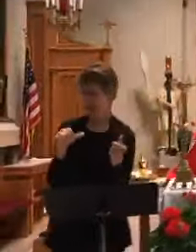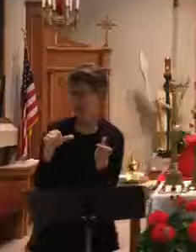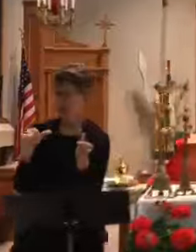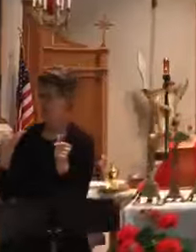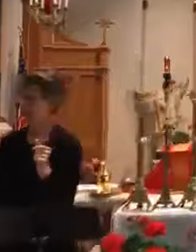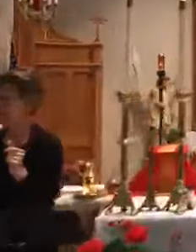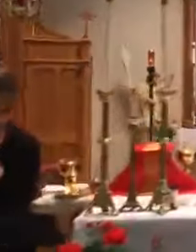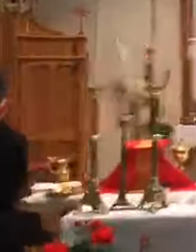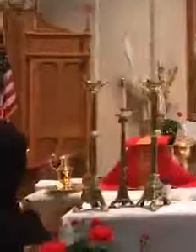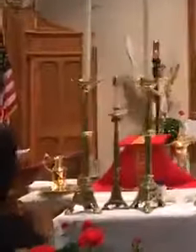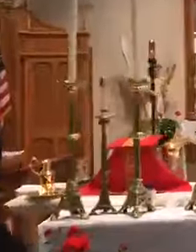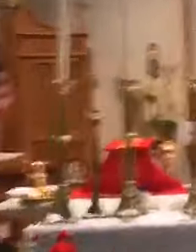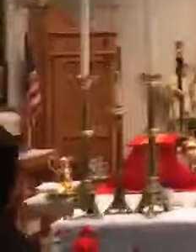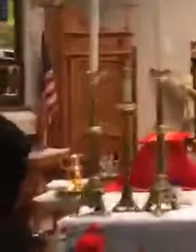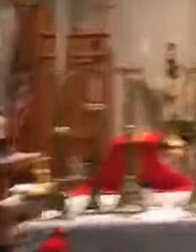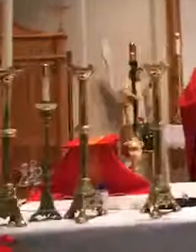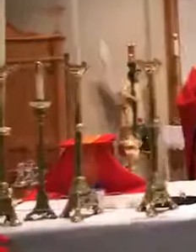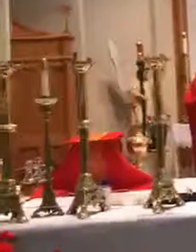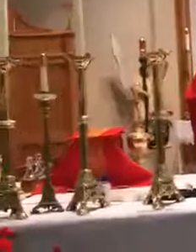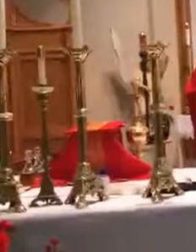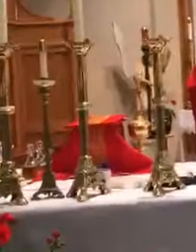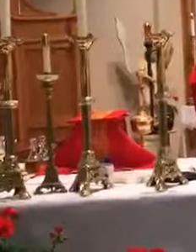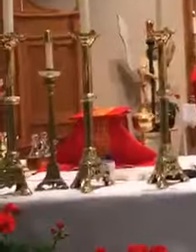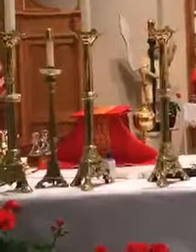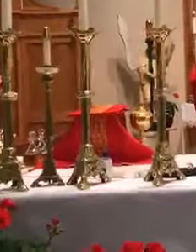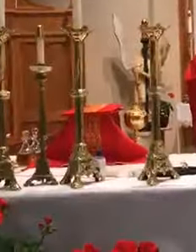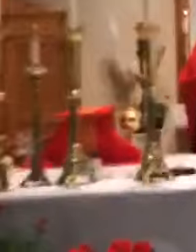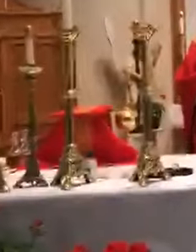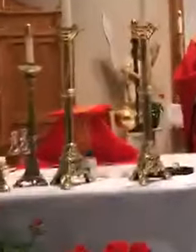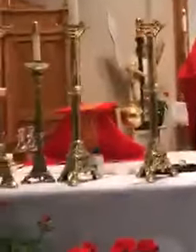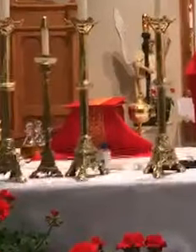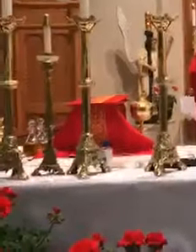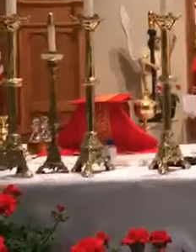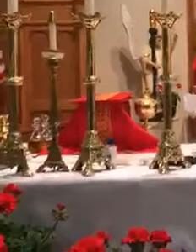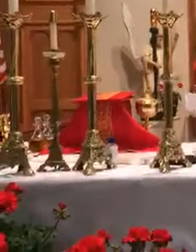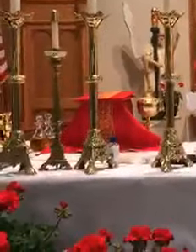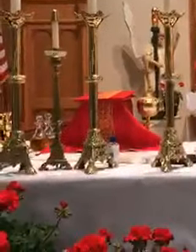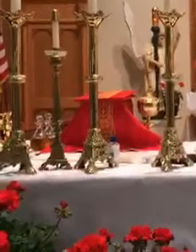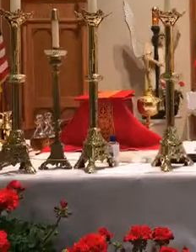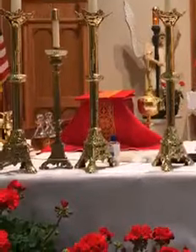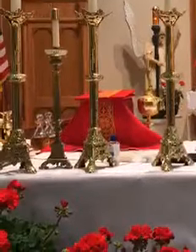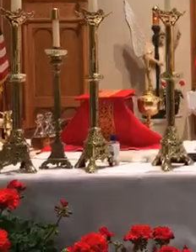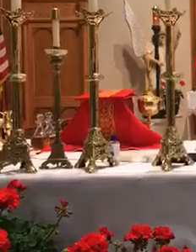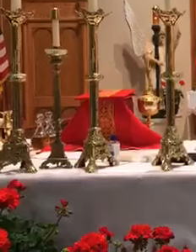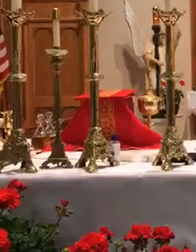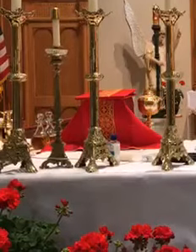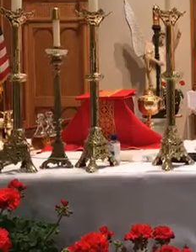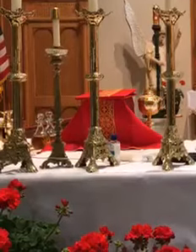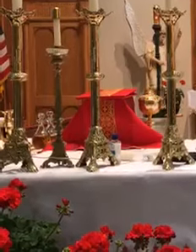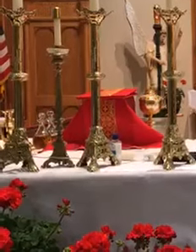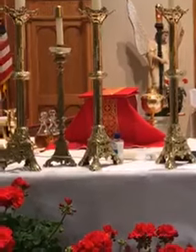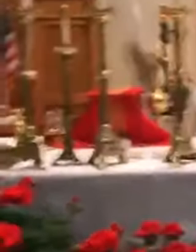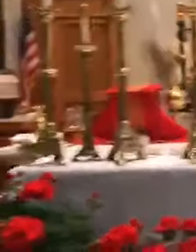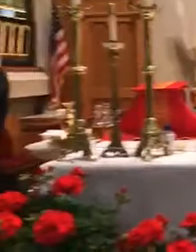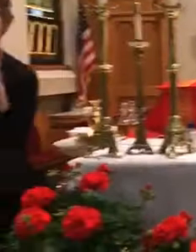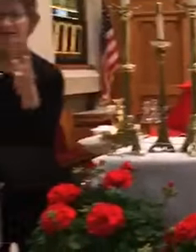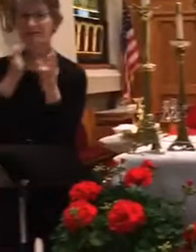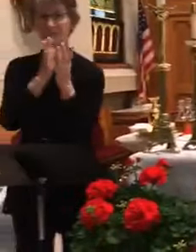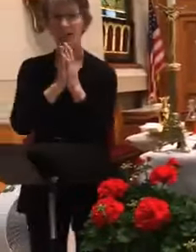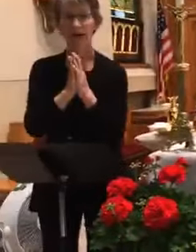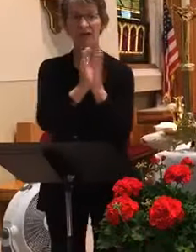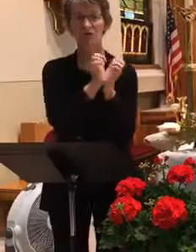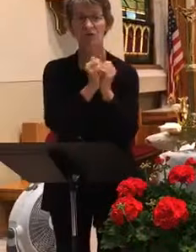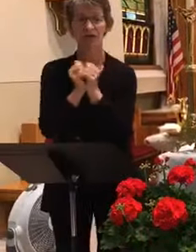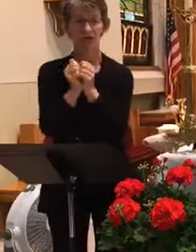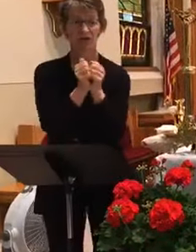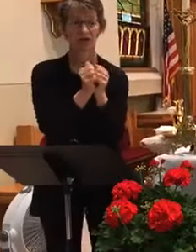we cooperate with God in the gifts he's given us and the grace he has bestowed upon us. And so let us now pray together, opening our